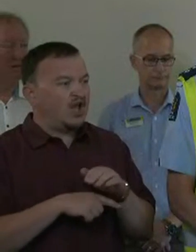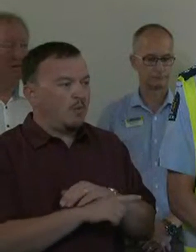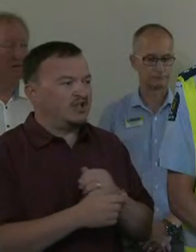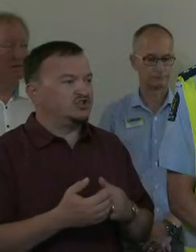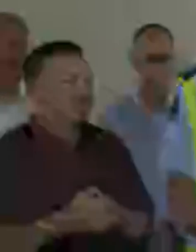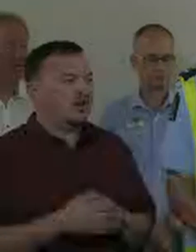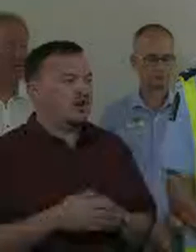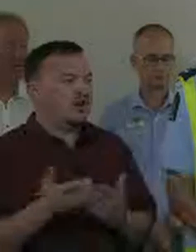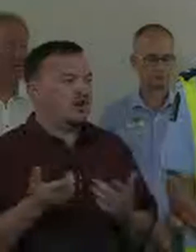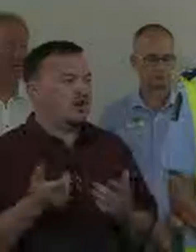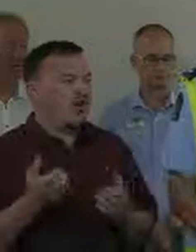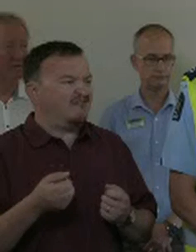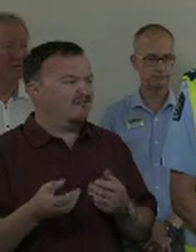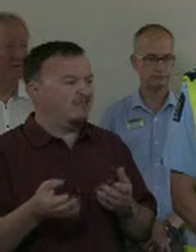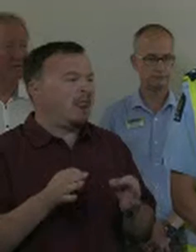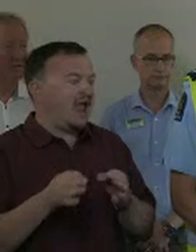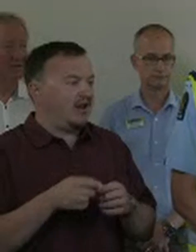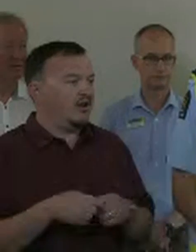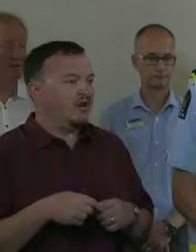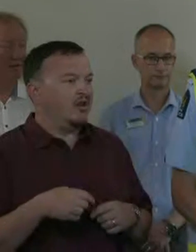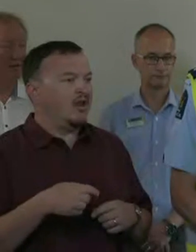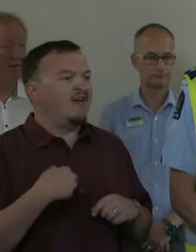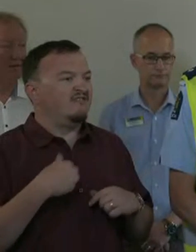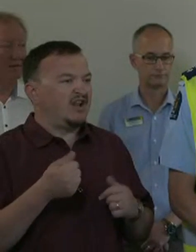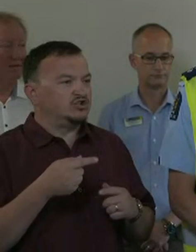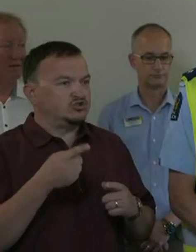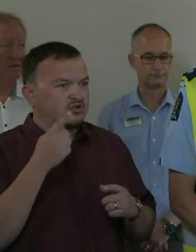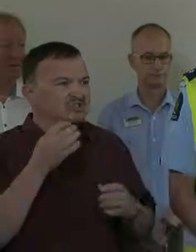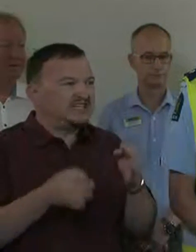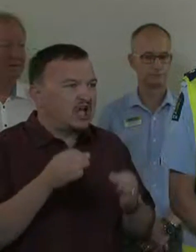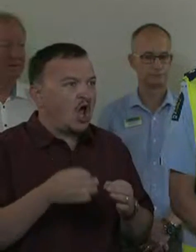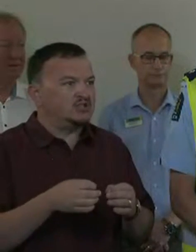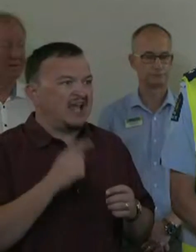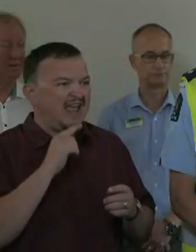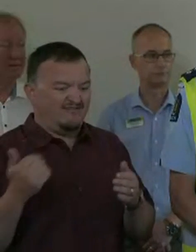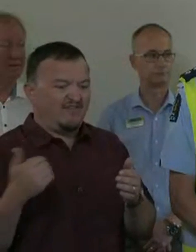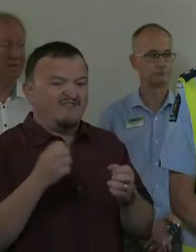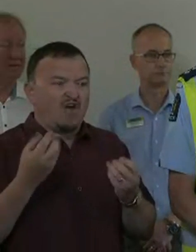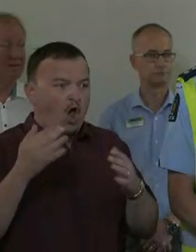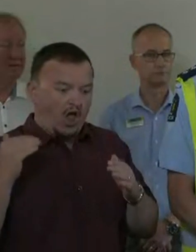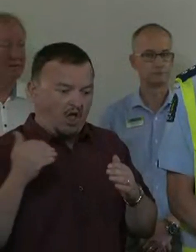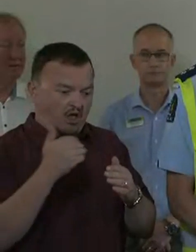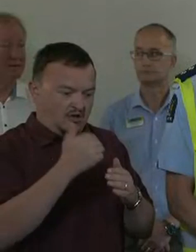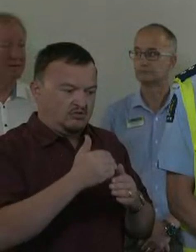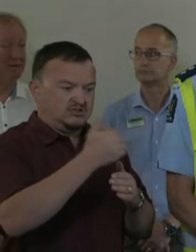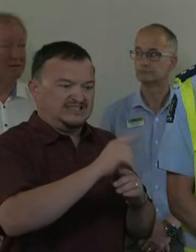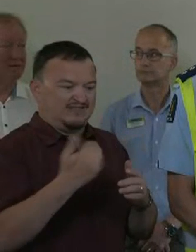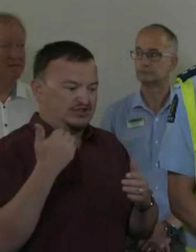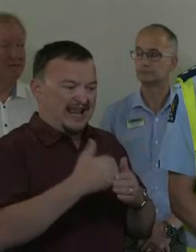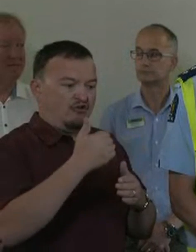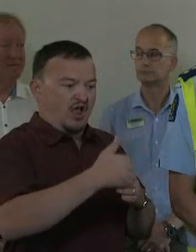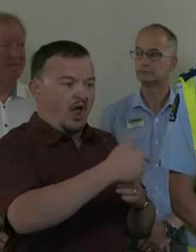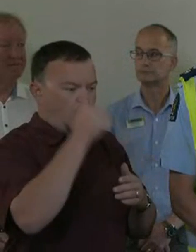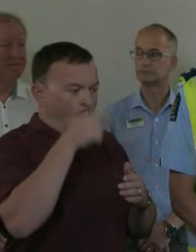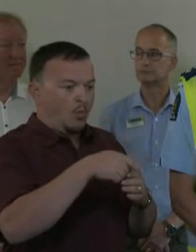have been established in relation to when we would need to start evacuating people. That's a slightly different geographic area,